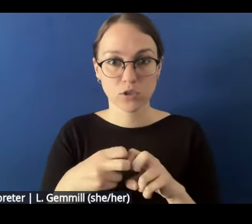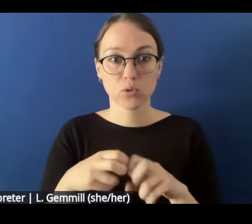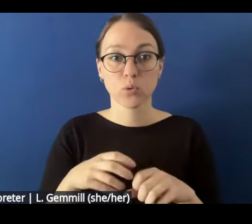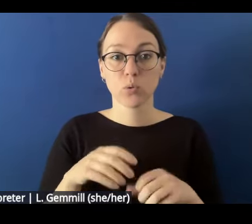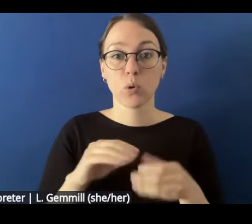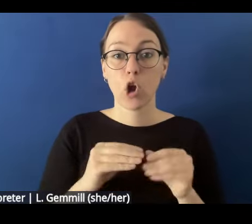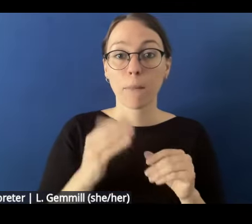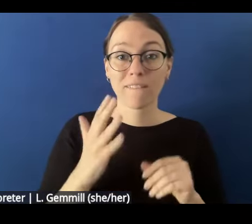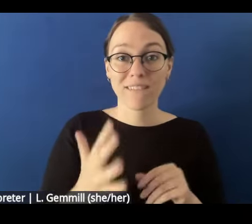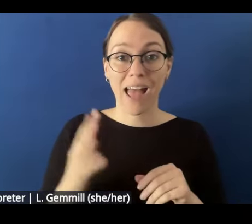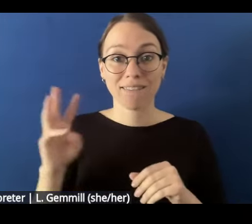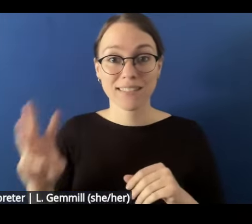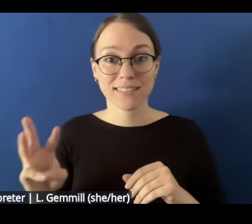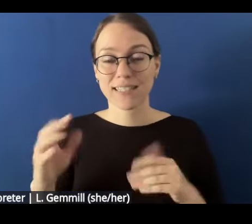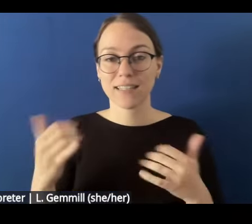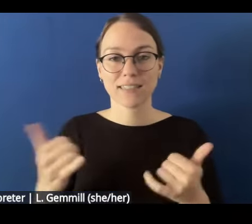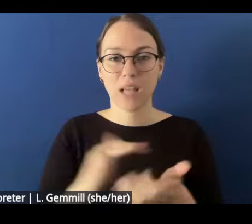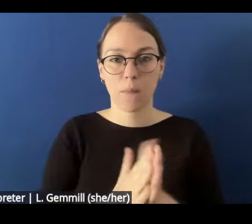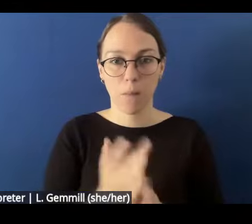here, not 7.